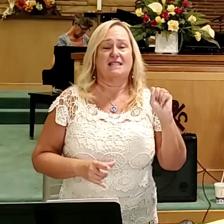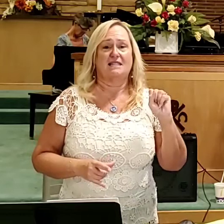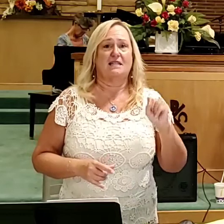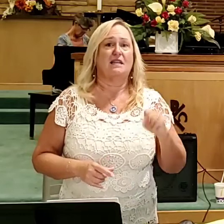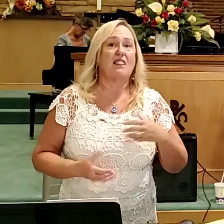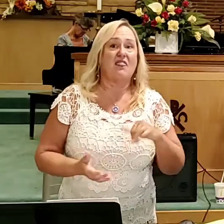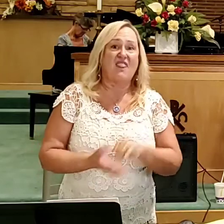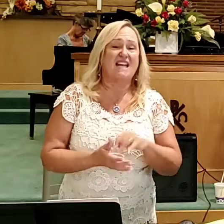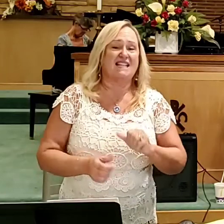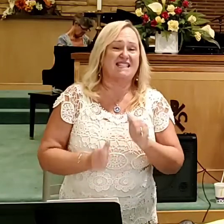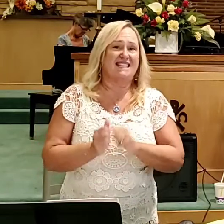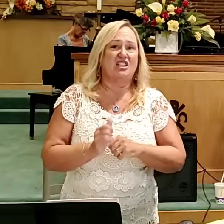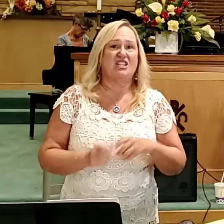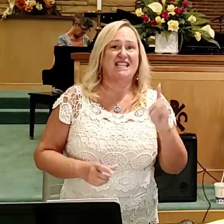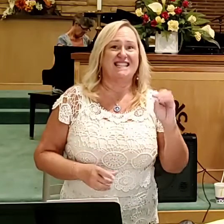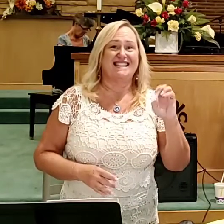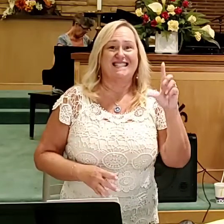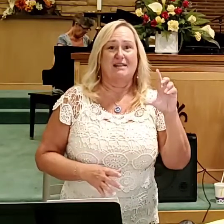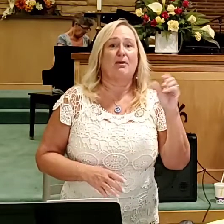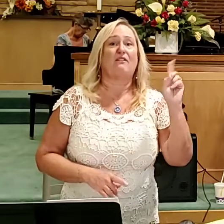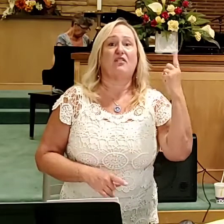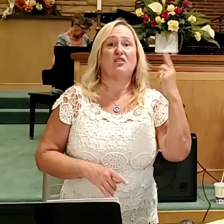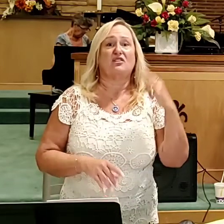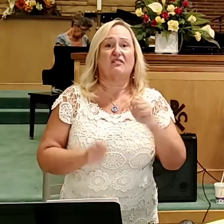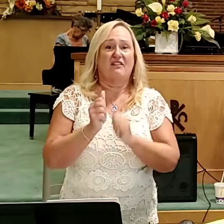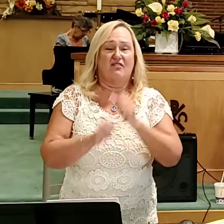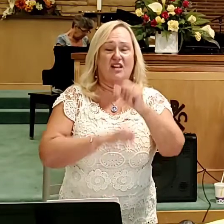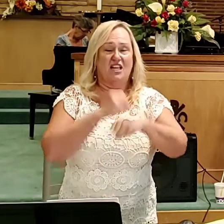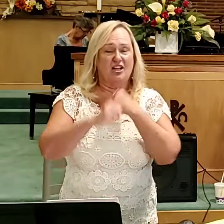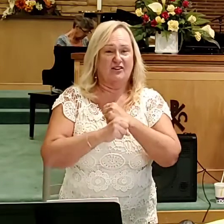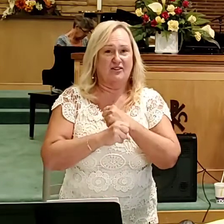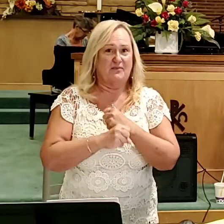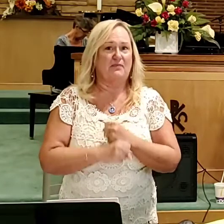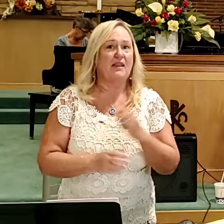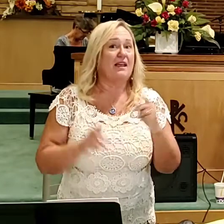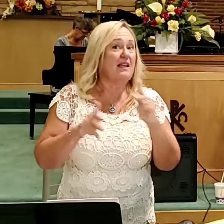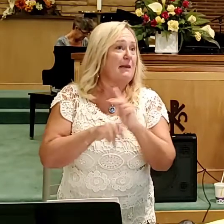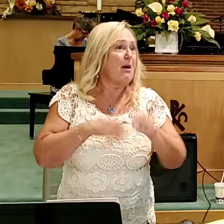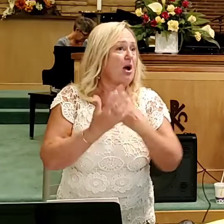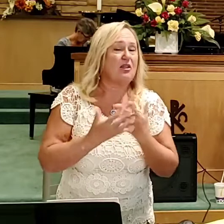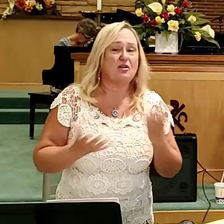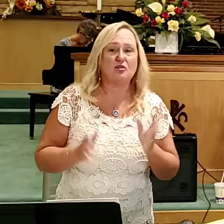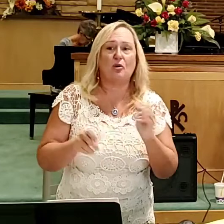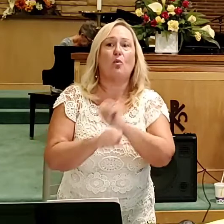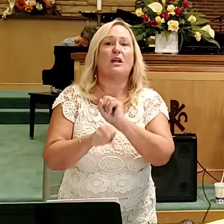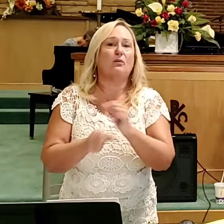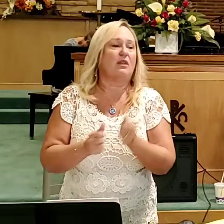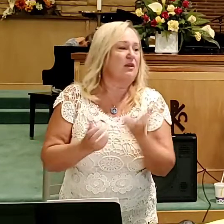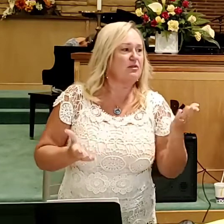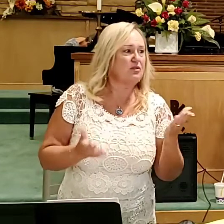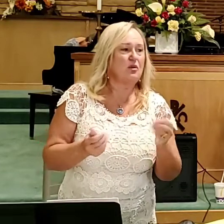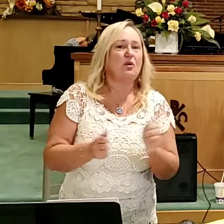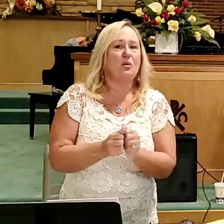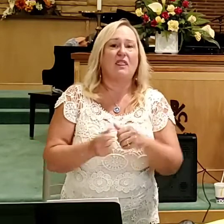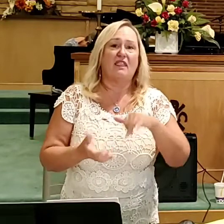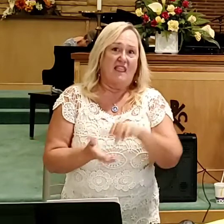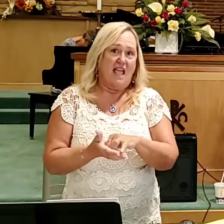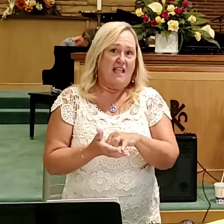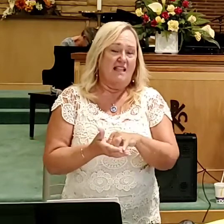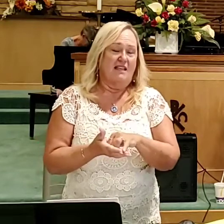so that is each December 1st of each year. Keep all those who are working with those with